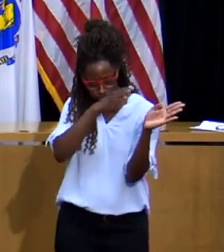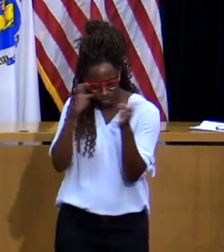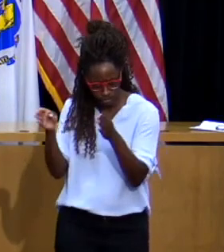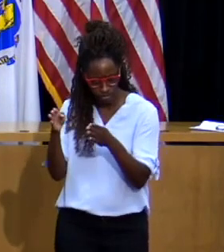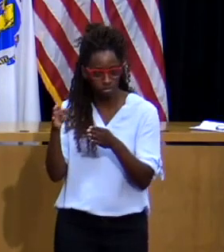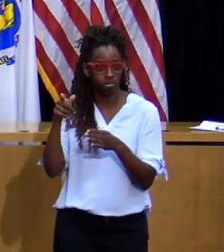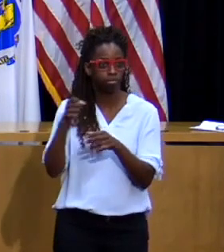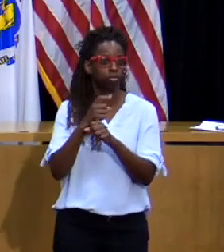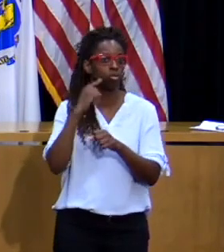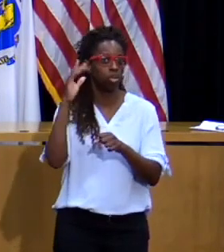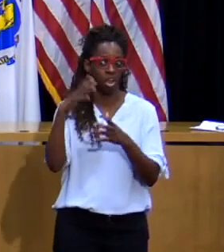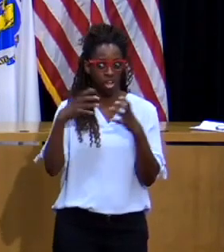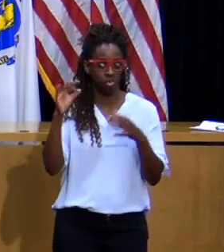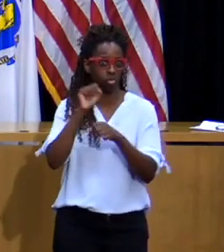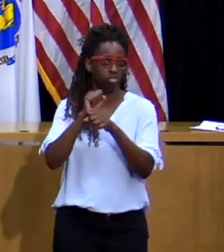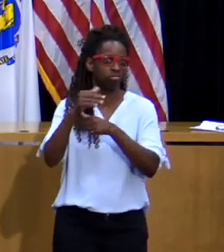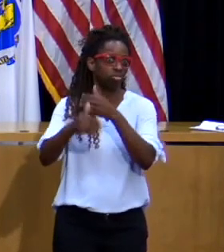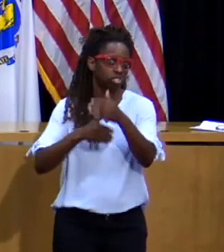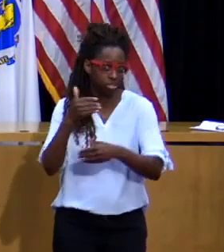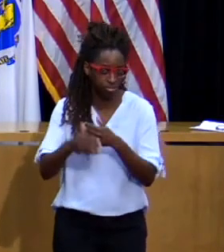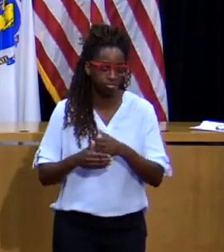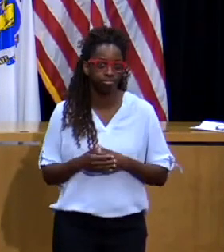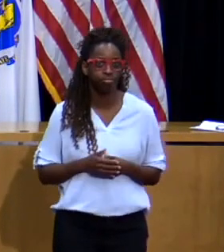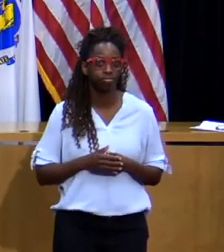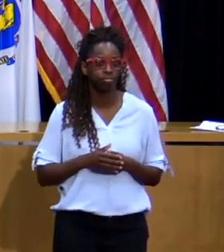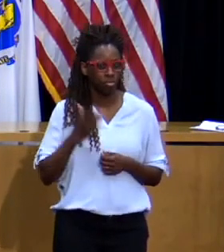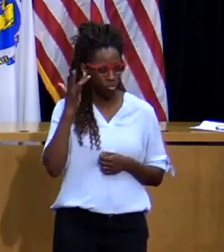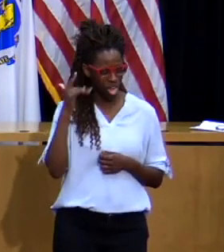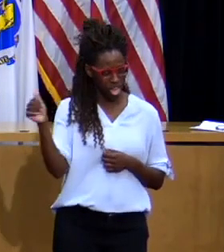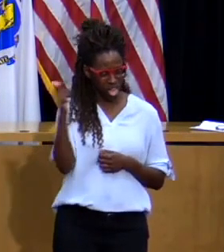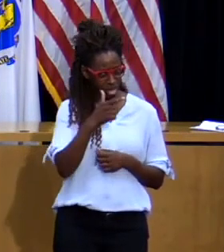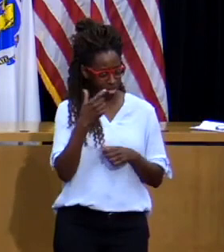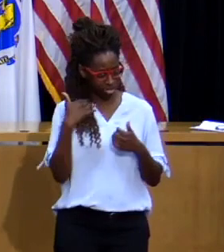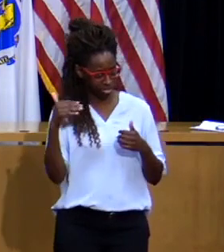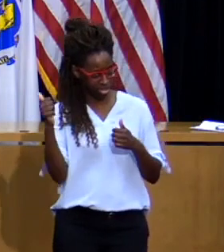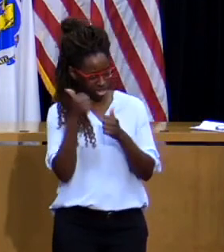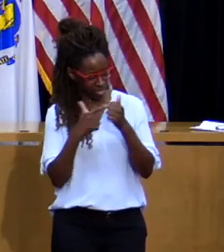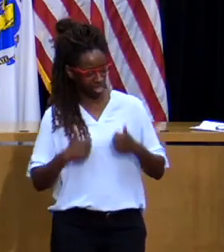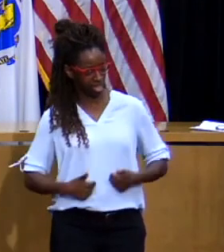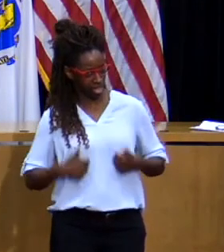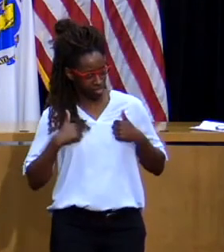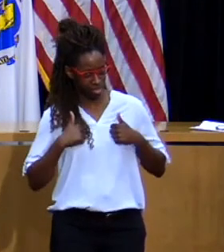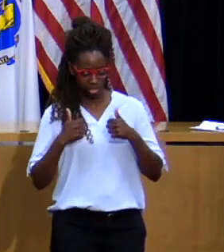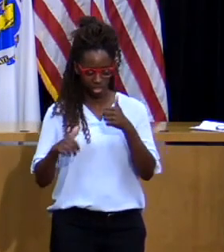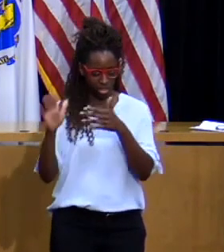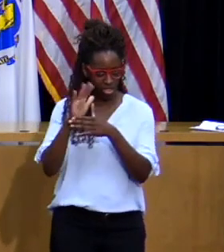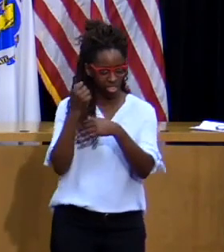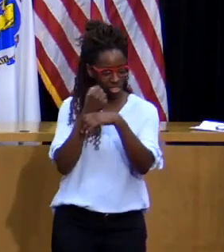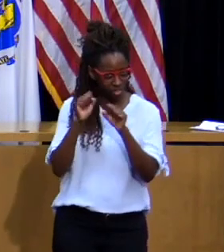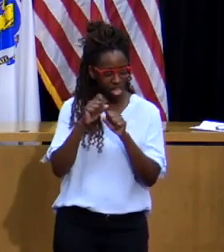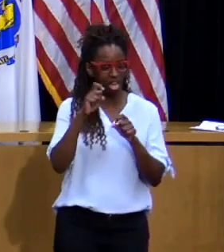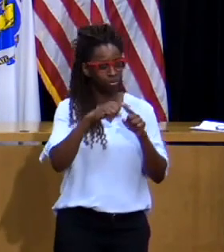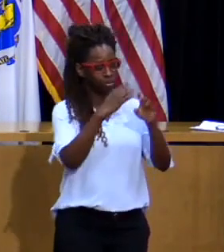process in order to preserve life and prevent serious complications from COVID-related illnesses. We want